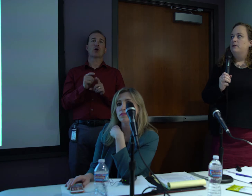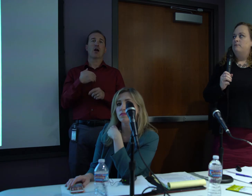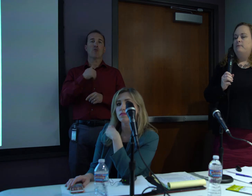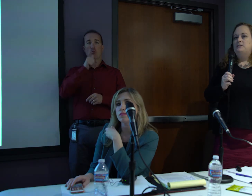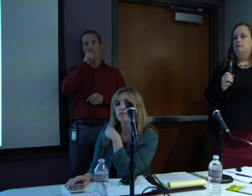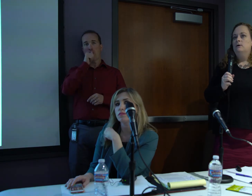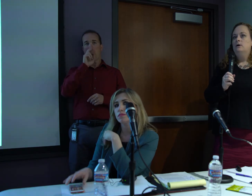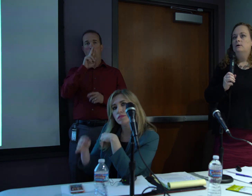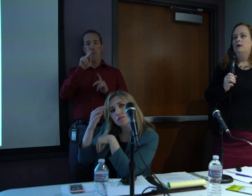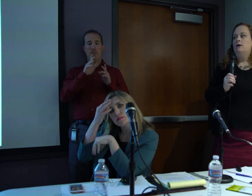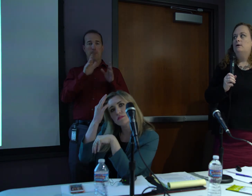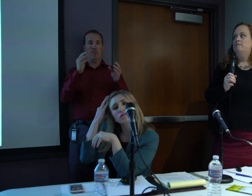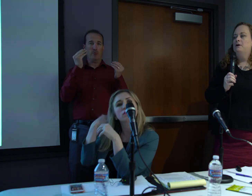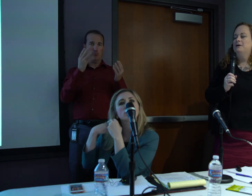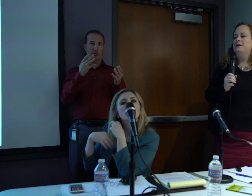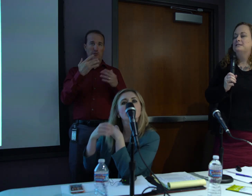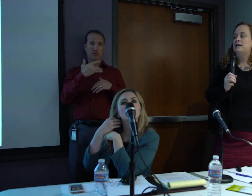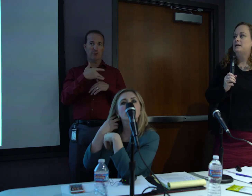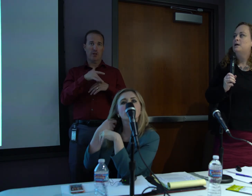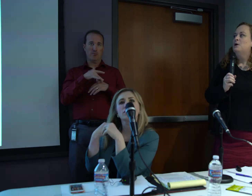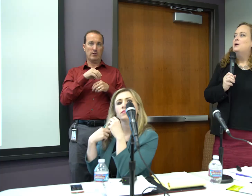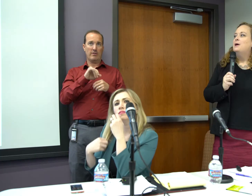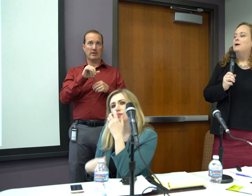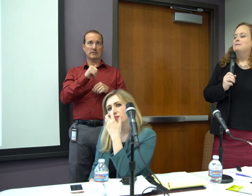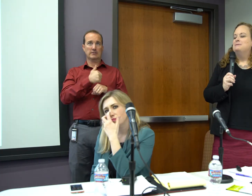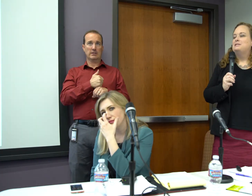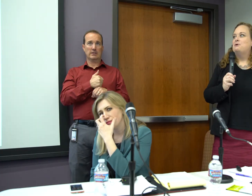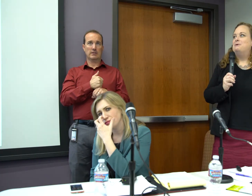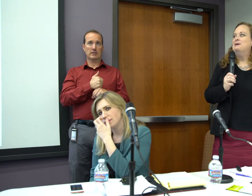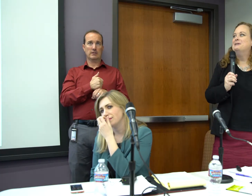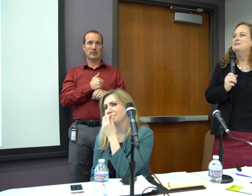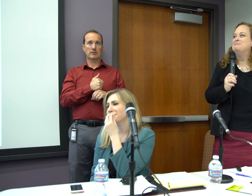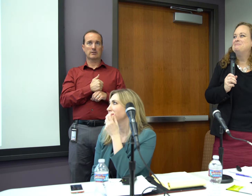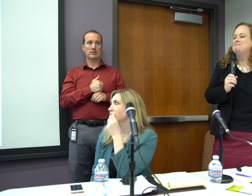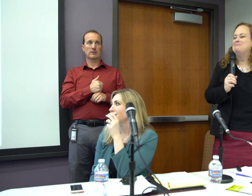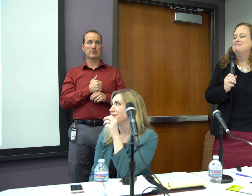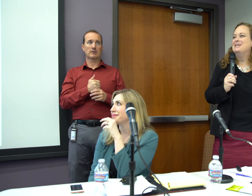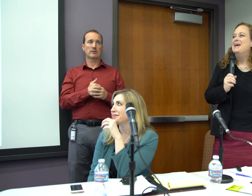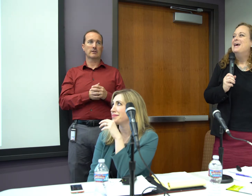or public information in a setting? So,